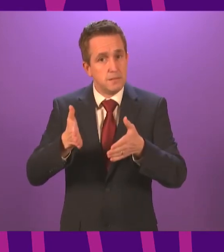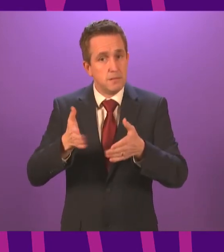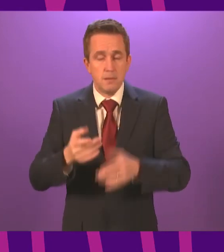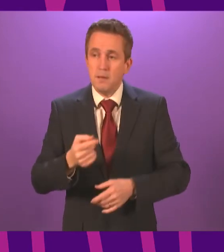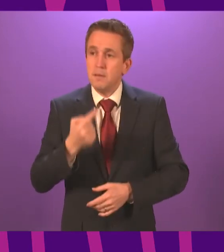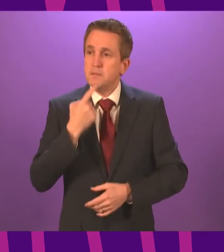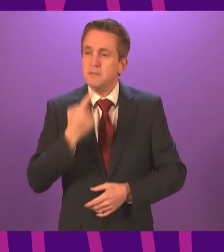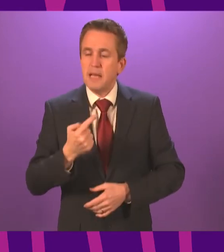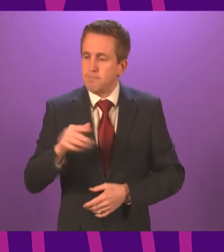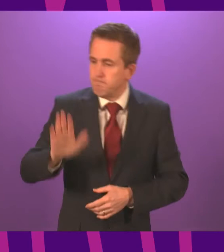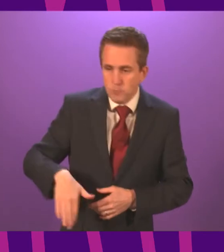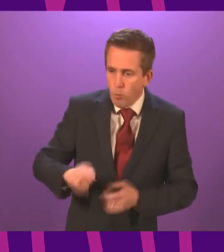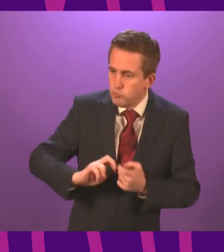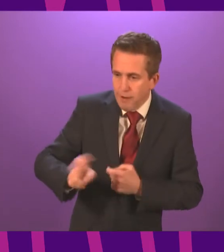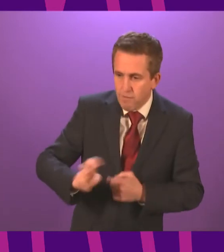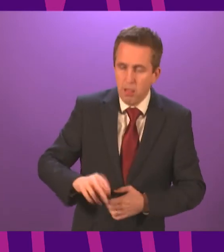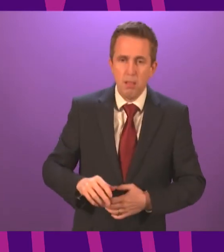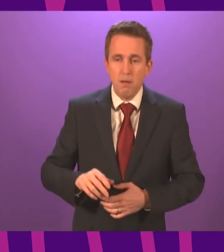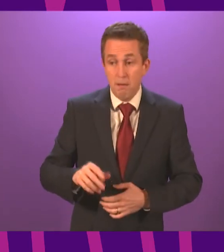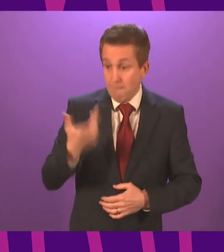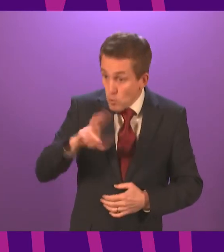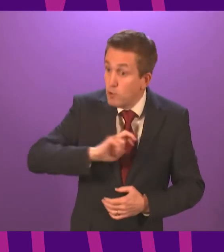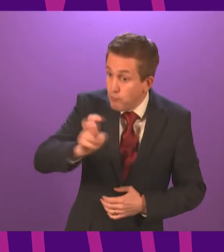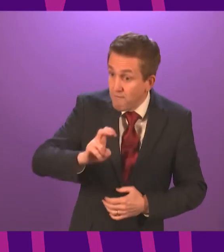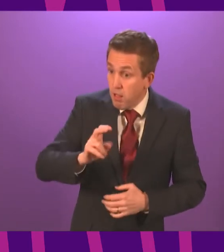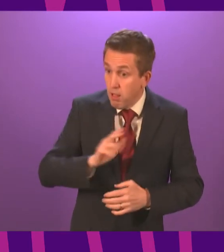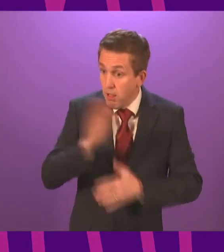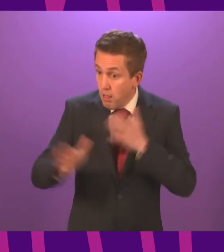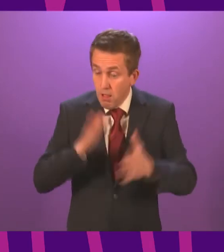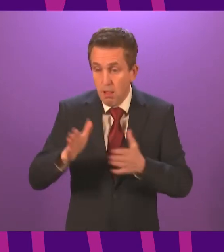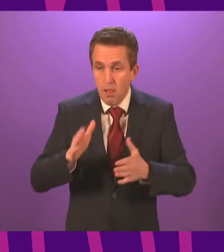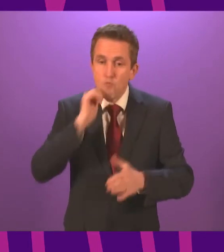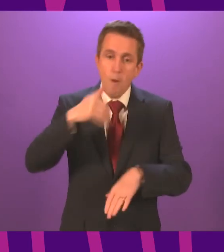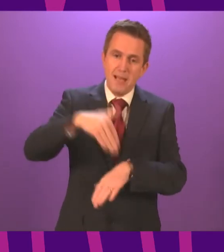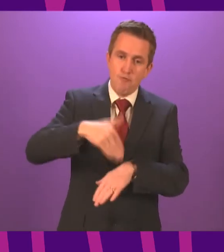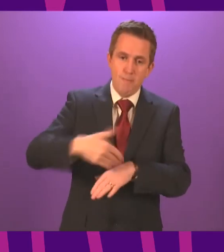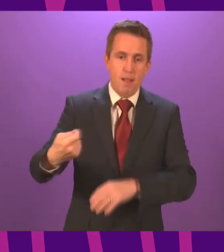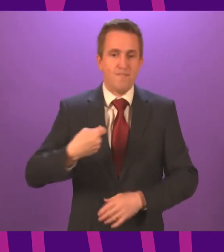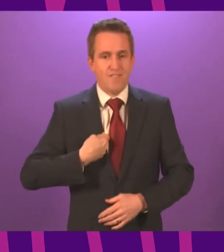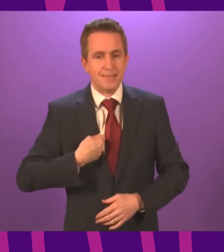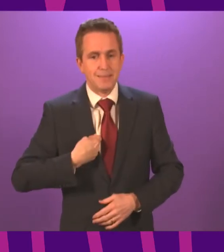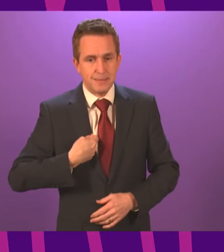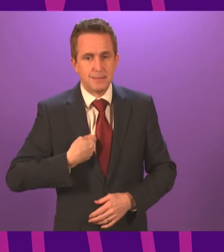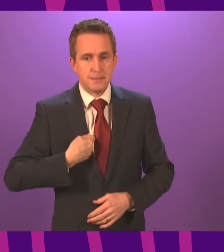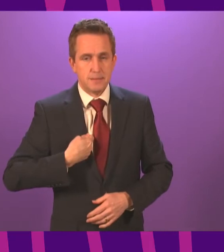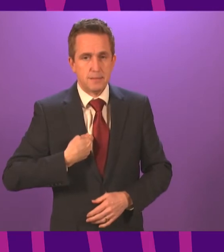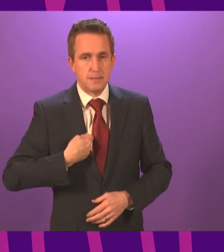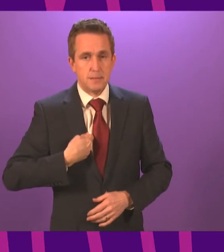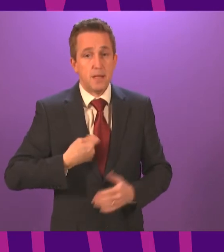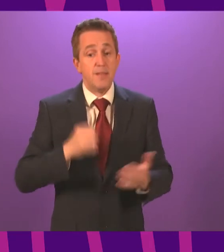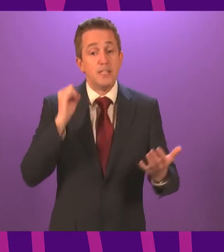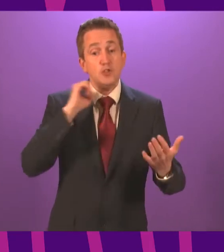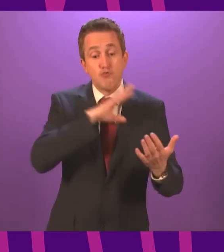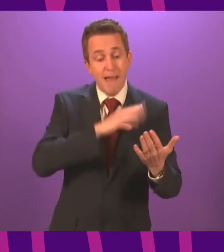travel, to make it a criminal offence to travel in large parts of the country. Any glance at the draft